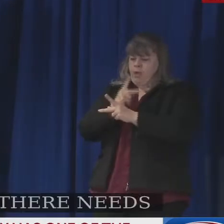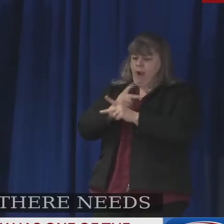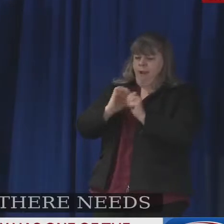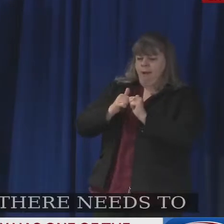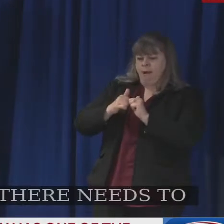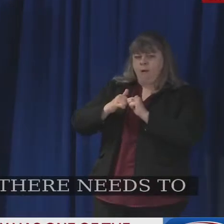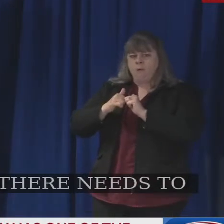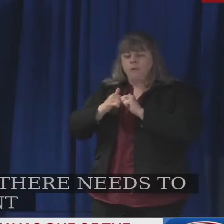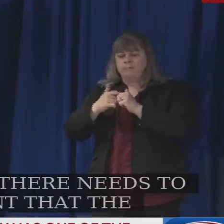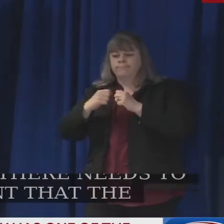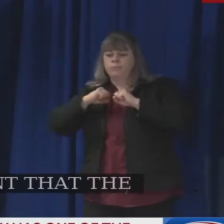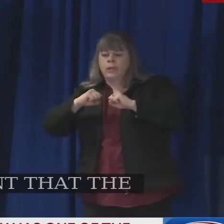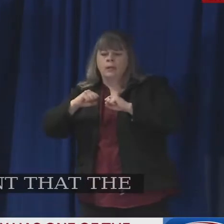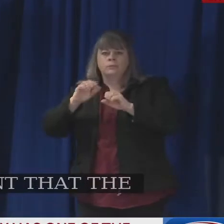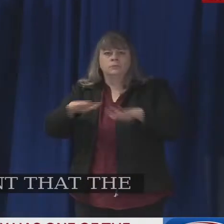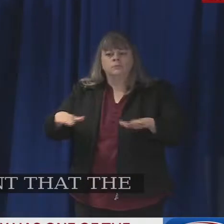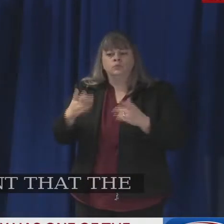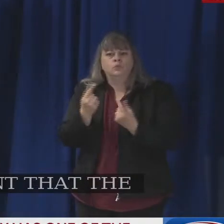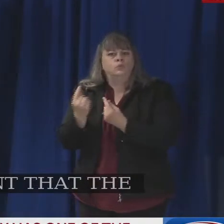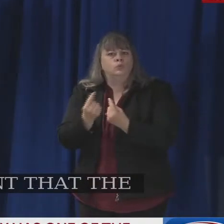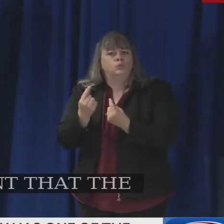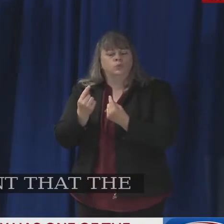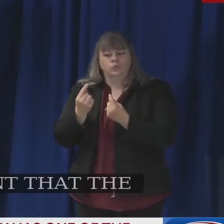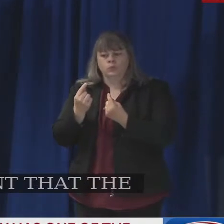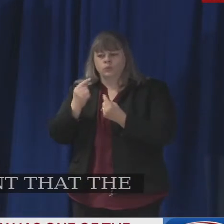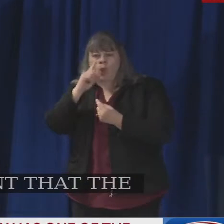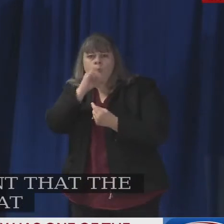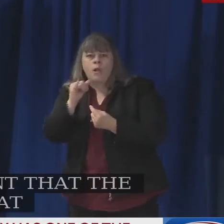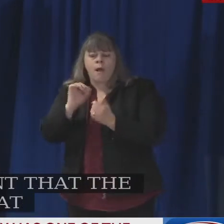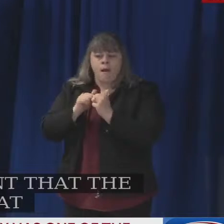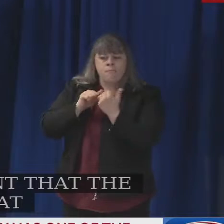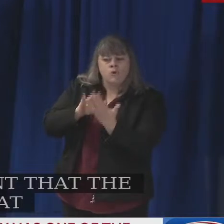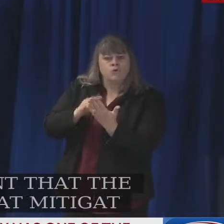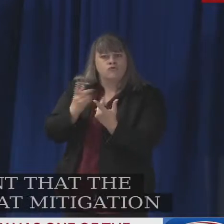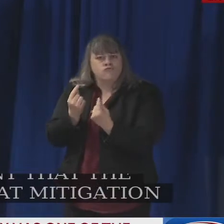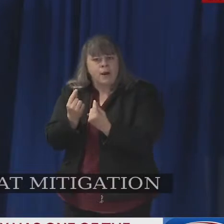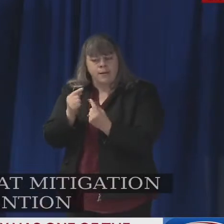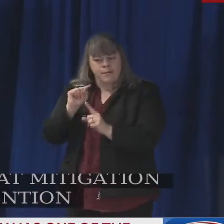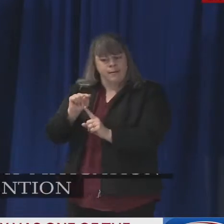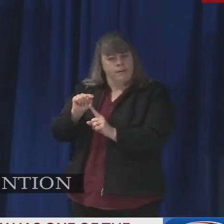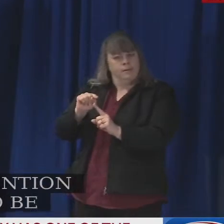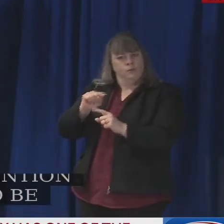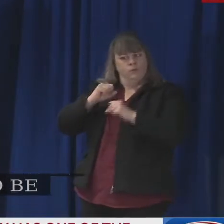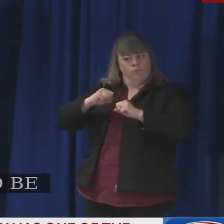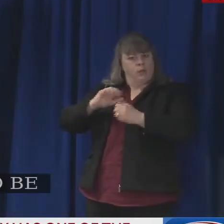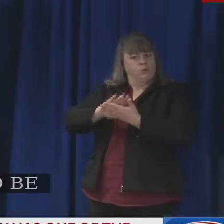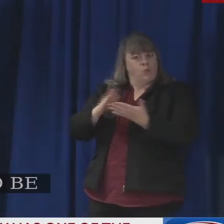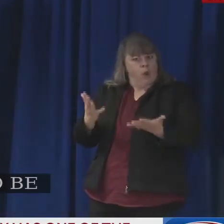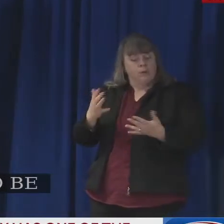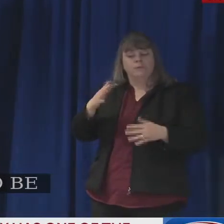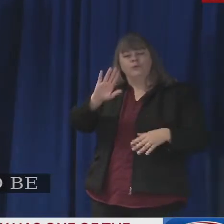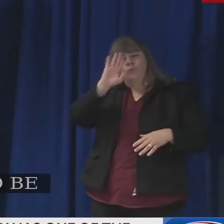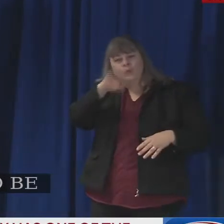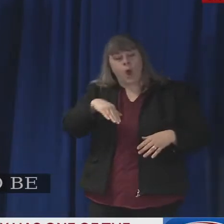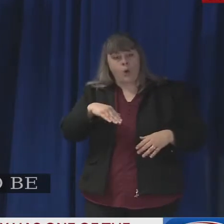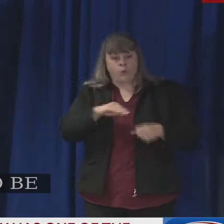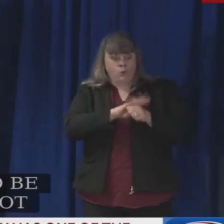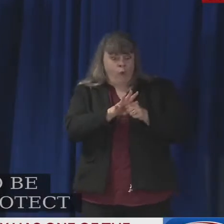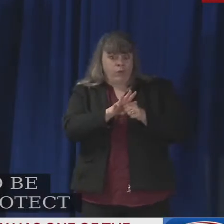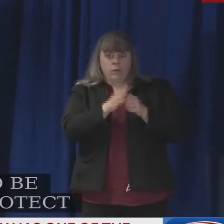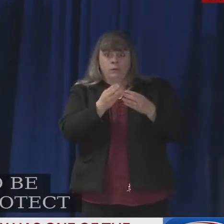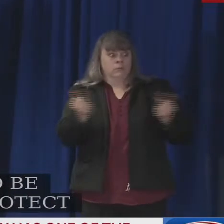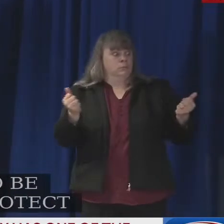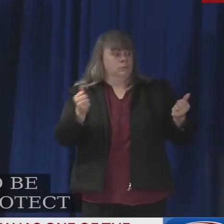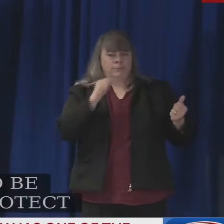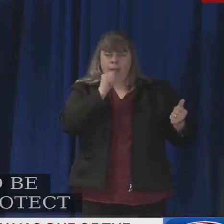or prevention strategies need to be implemented to protect people in the school, right? As you've heard, COVID-19 is not going away. Numbers